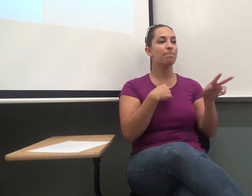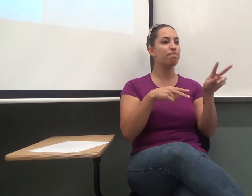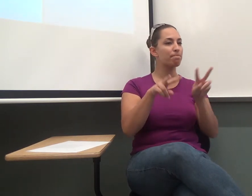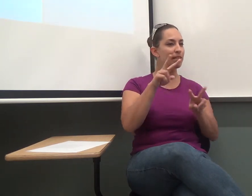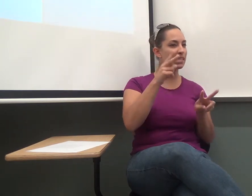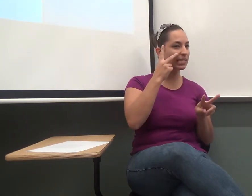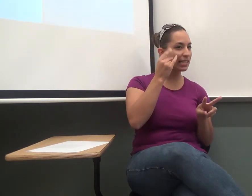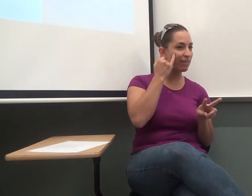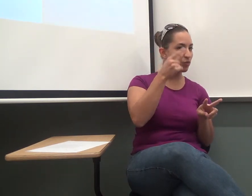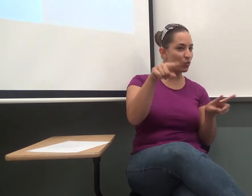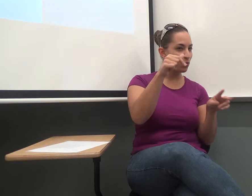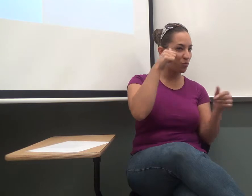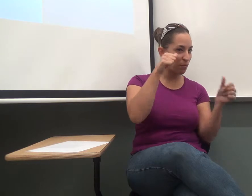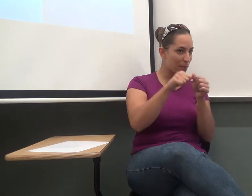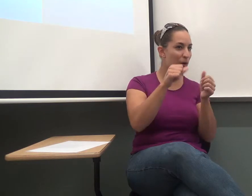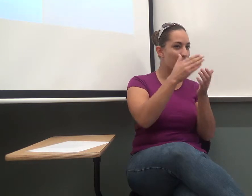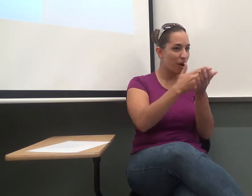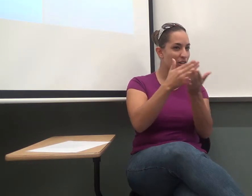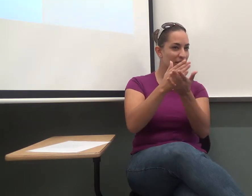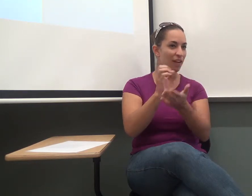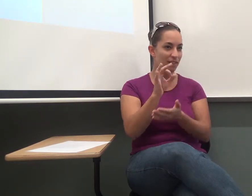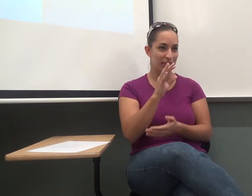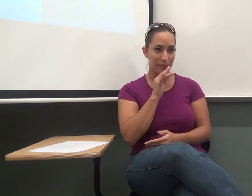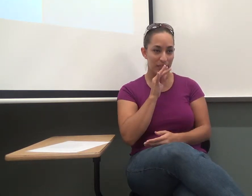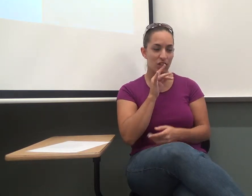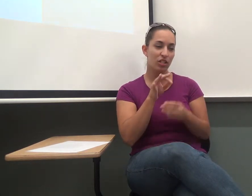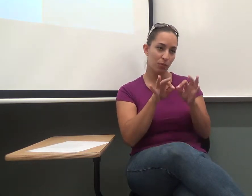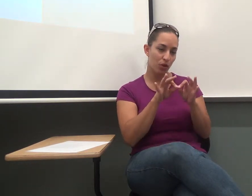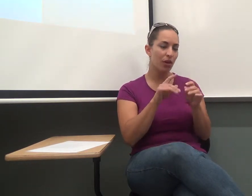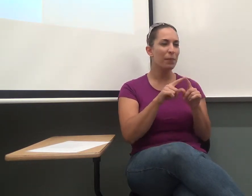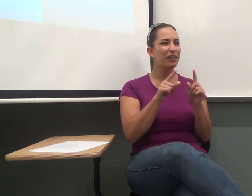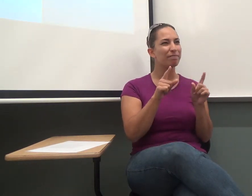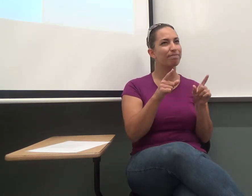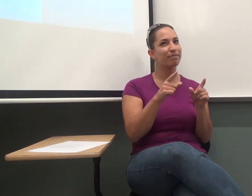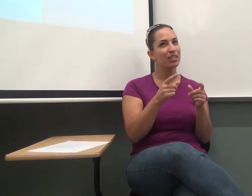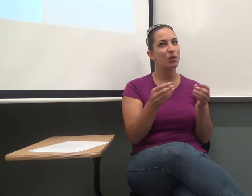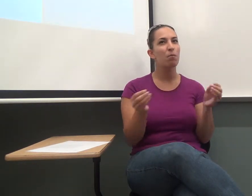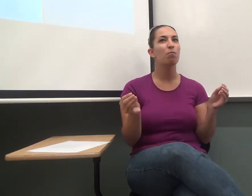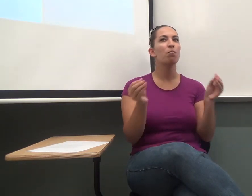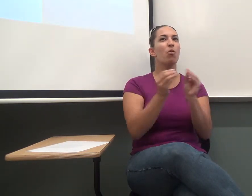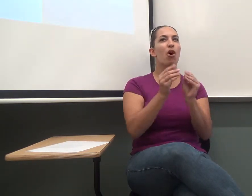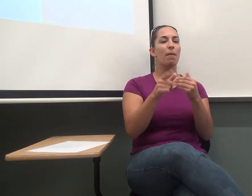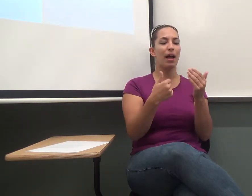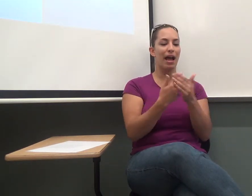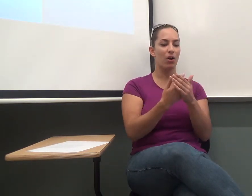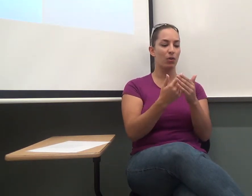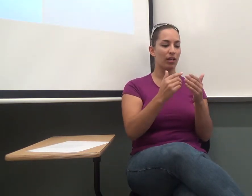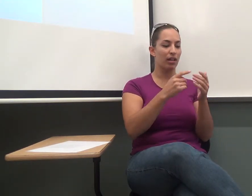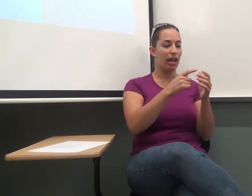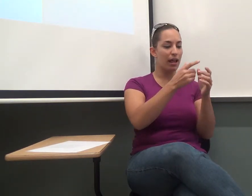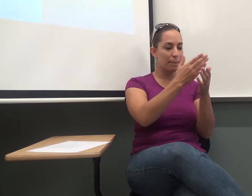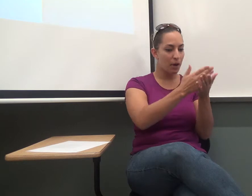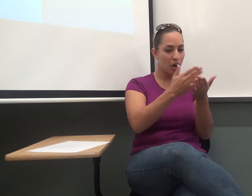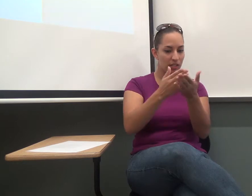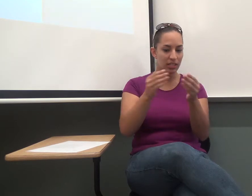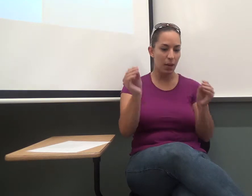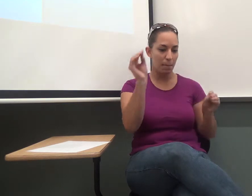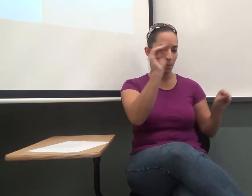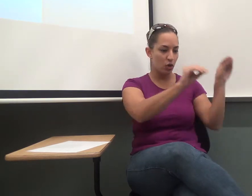parts of speech. That's important. But it's more about how we put the language together. Okay, we have to